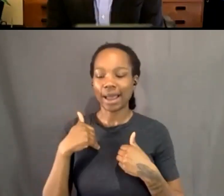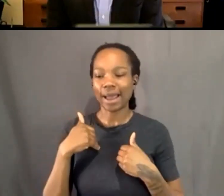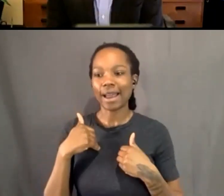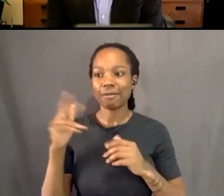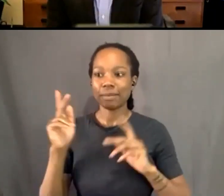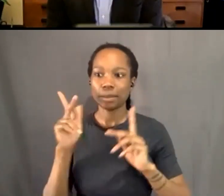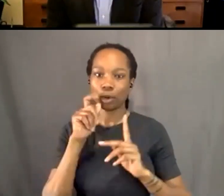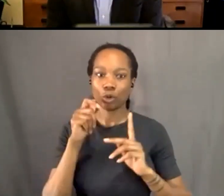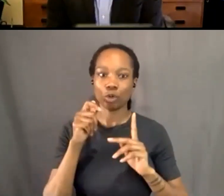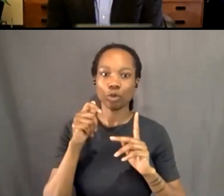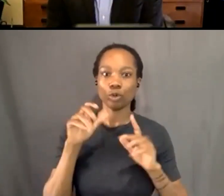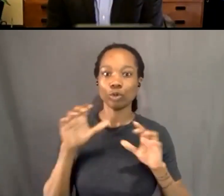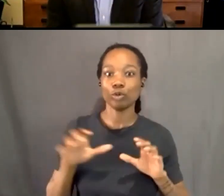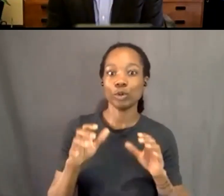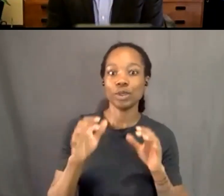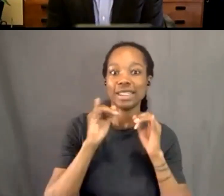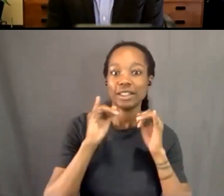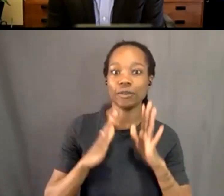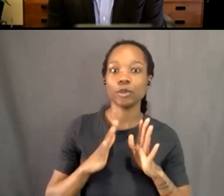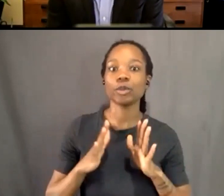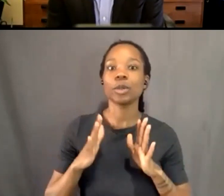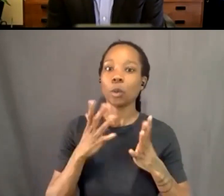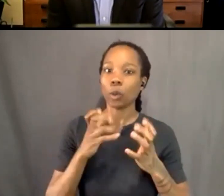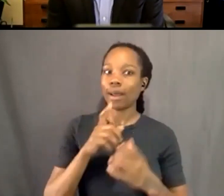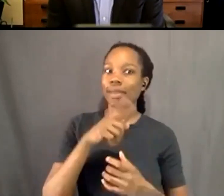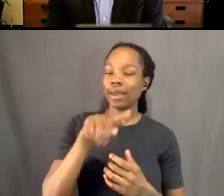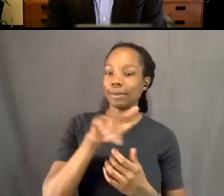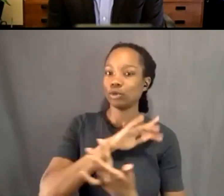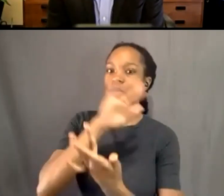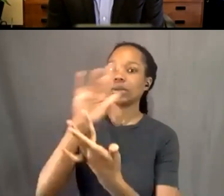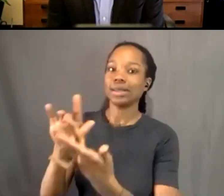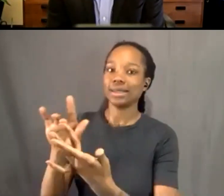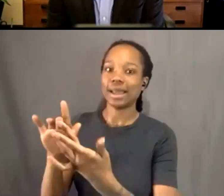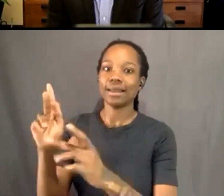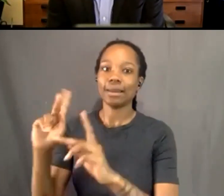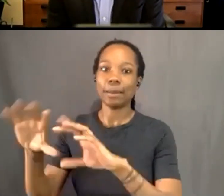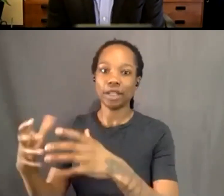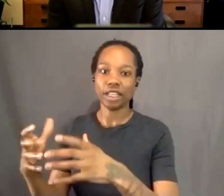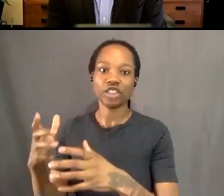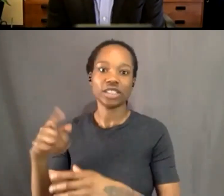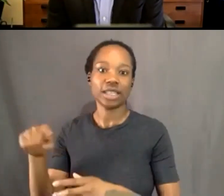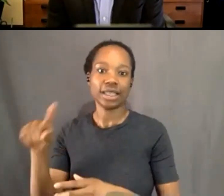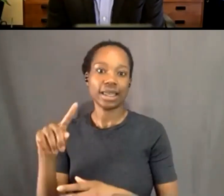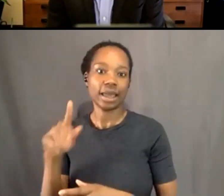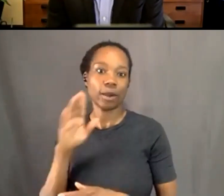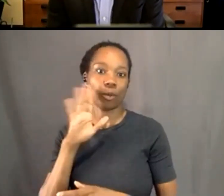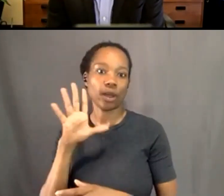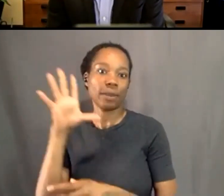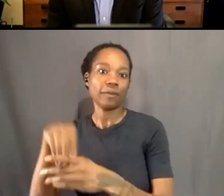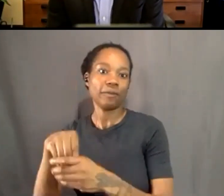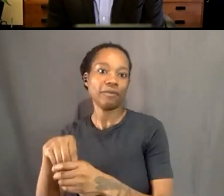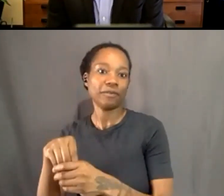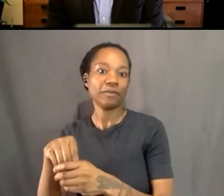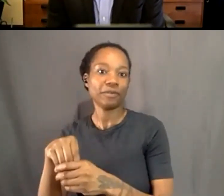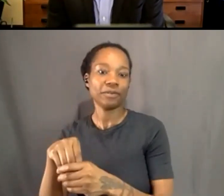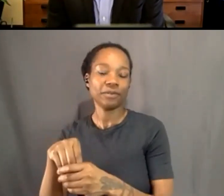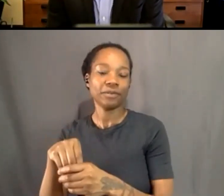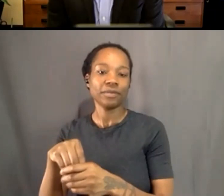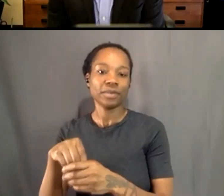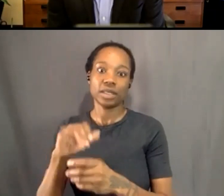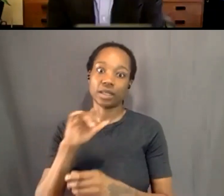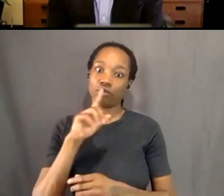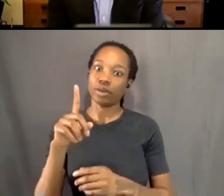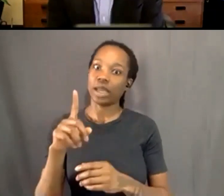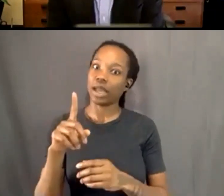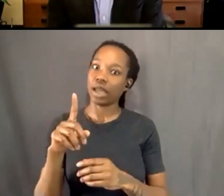interviews, the ambassadors, to actually reach out to the populations in which they are, communities in which they're a part of. And that has shown to be